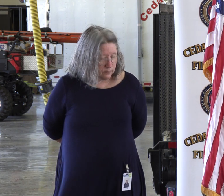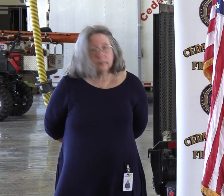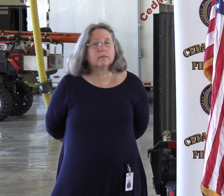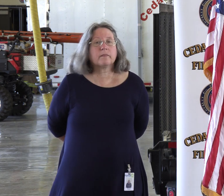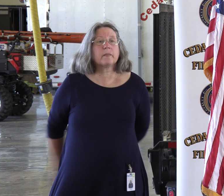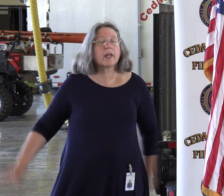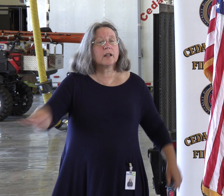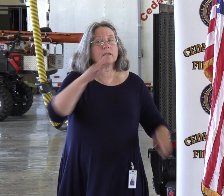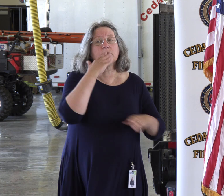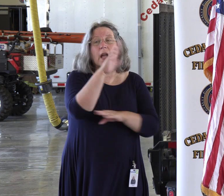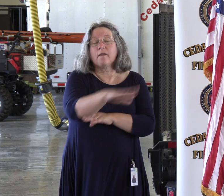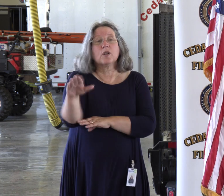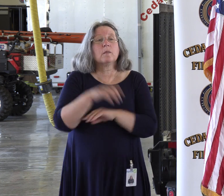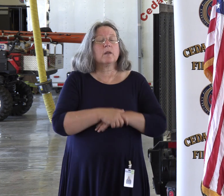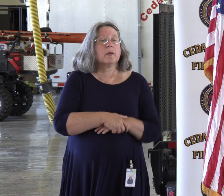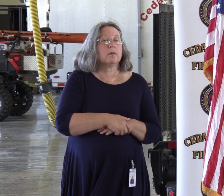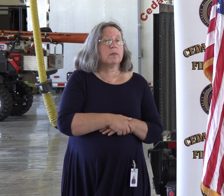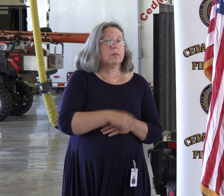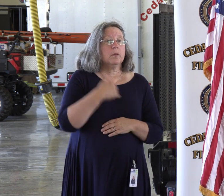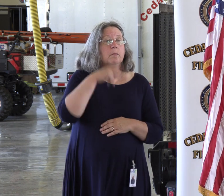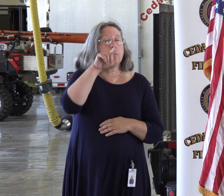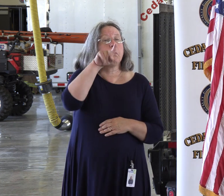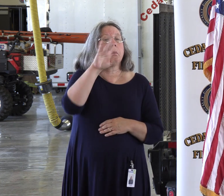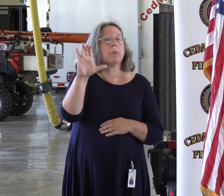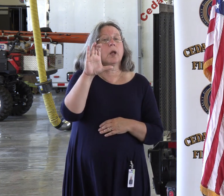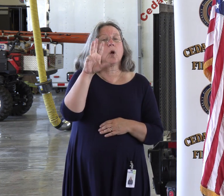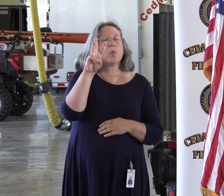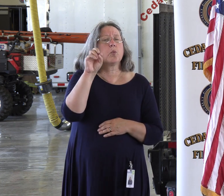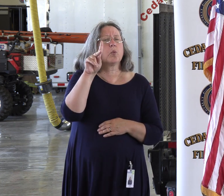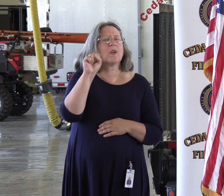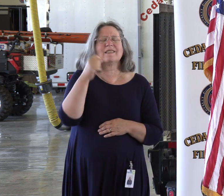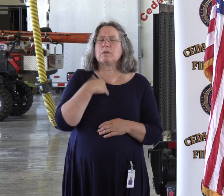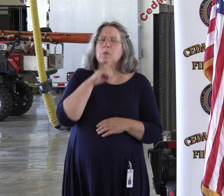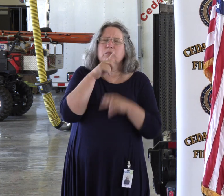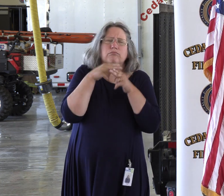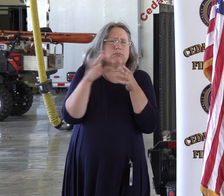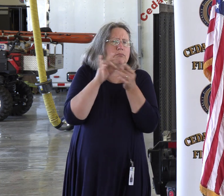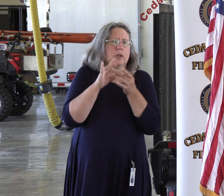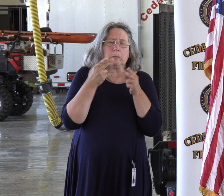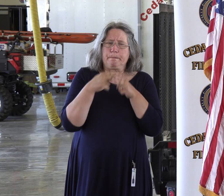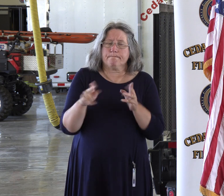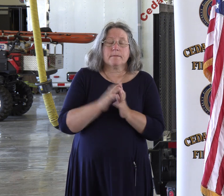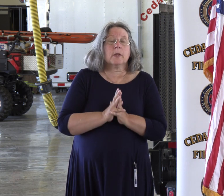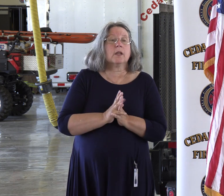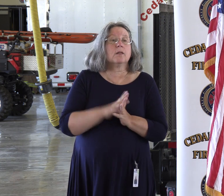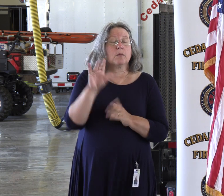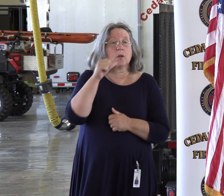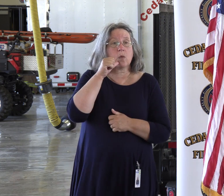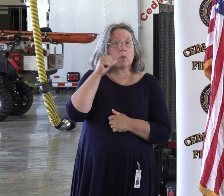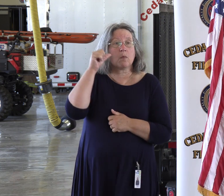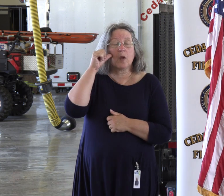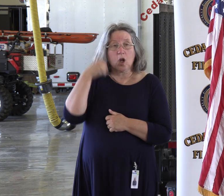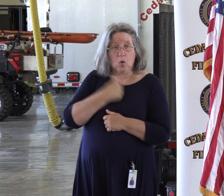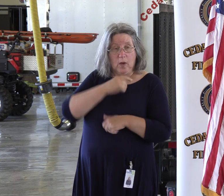Good afternoon. Jen Winter, the city's Public Works Director. I'll just be giving a brief status report today. Yesterday, we published